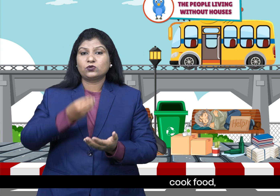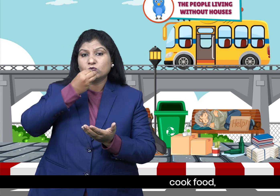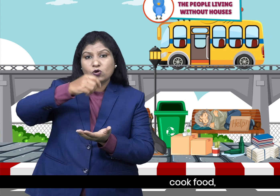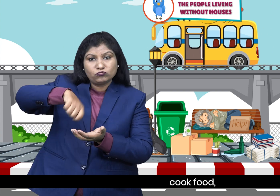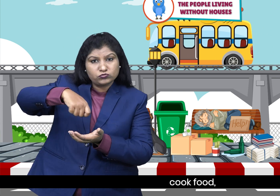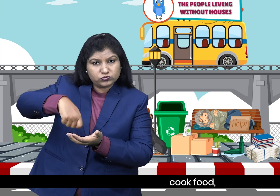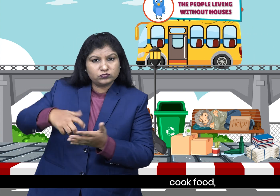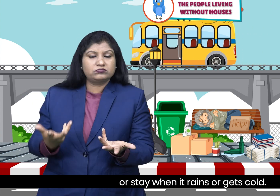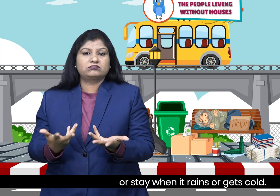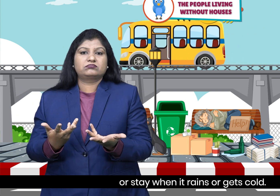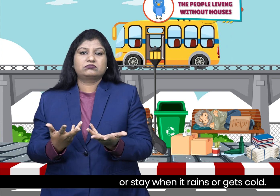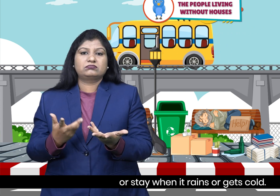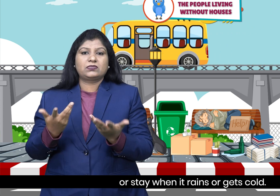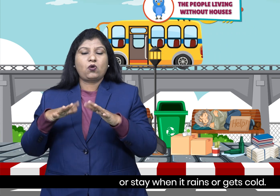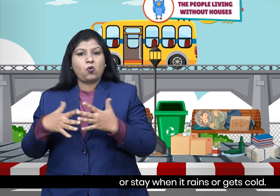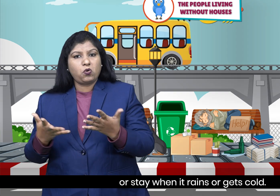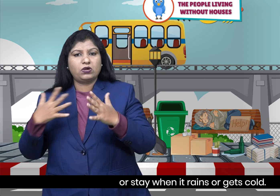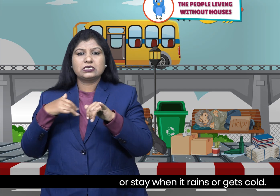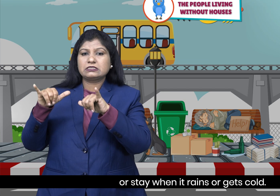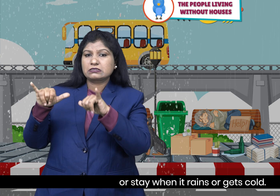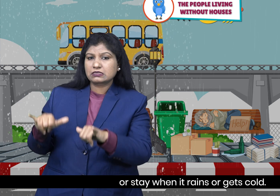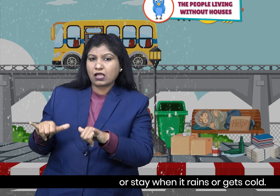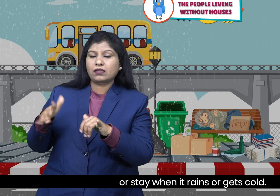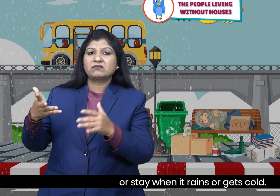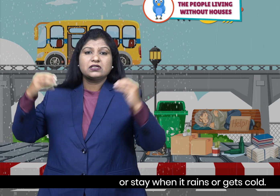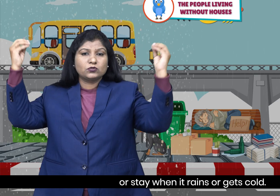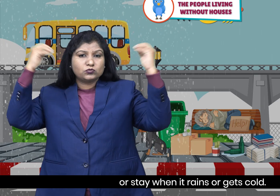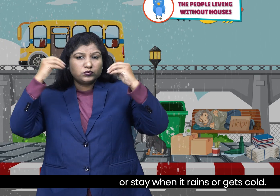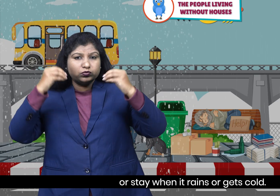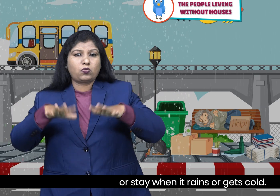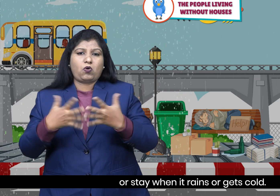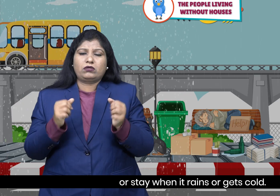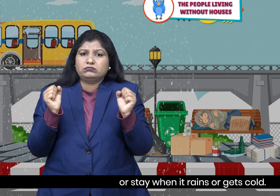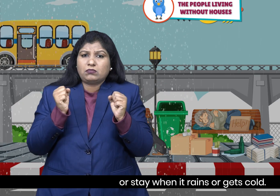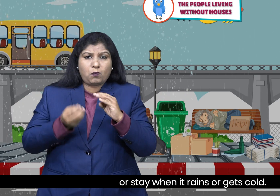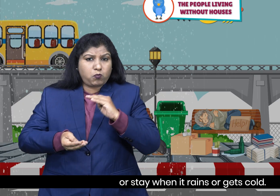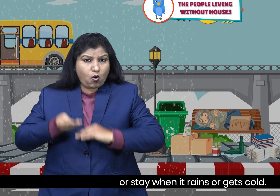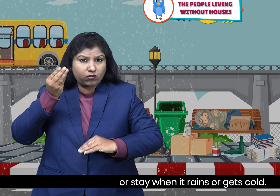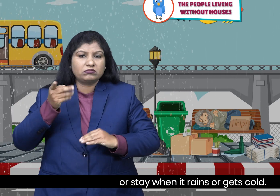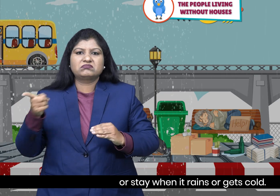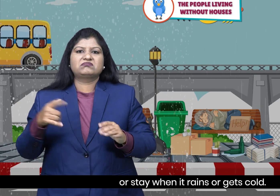cook food, or stay when it rains or gets cold.